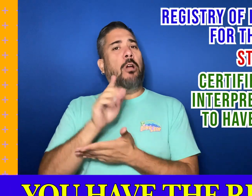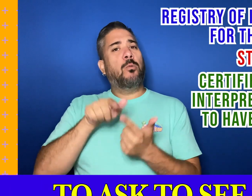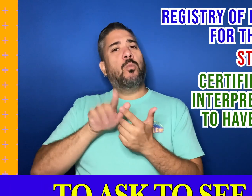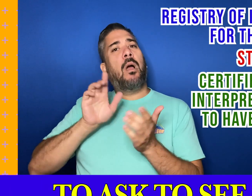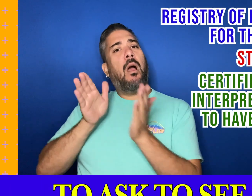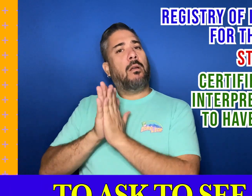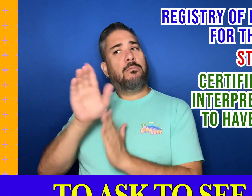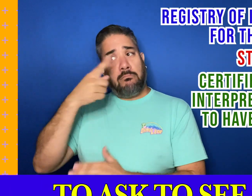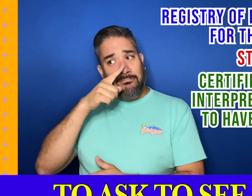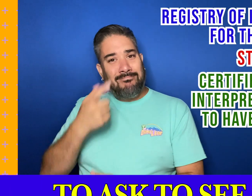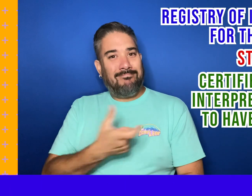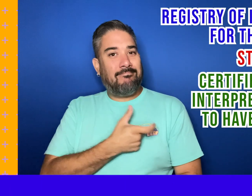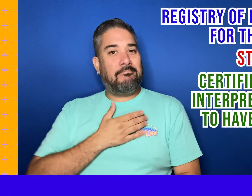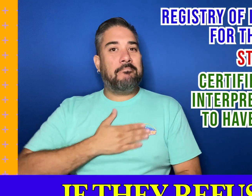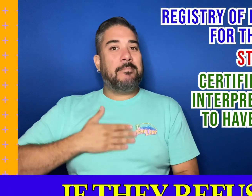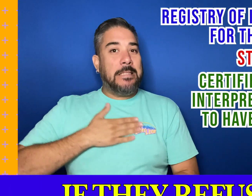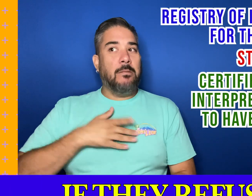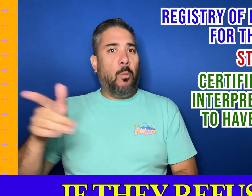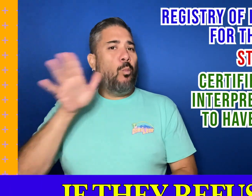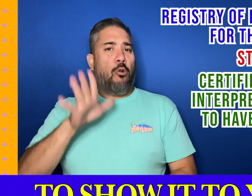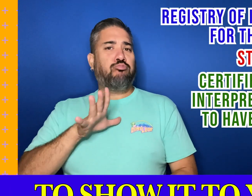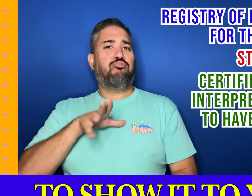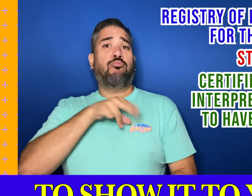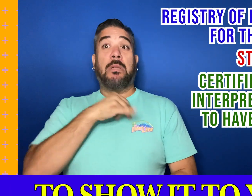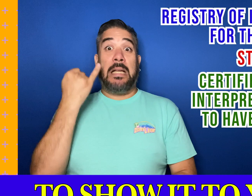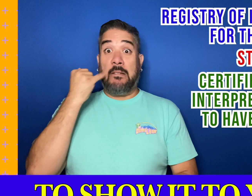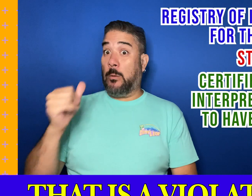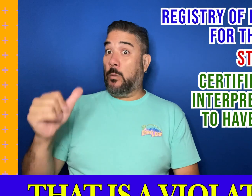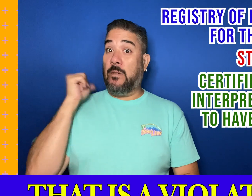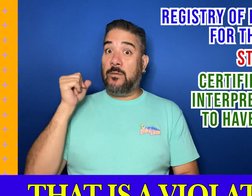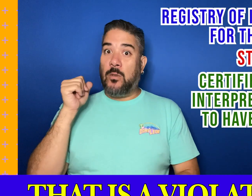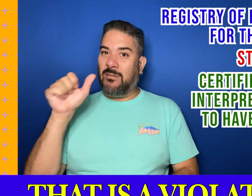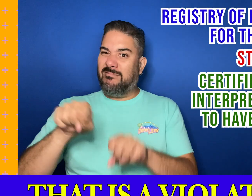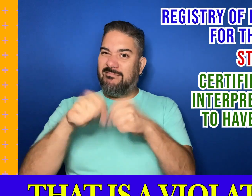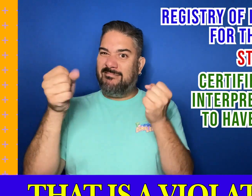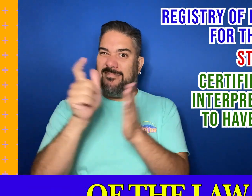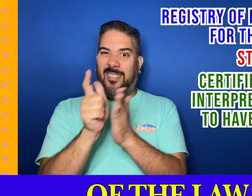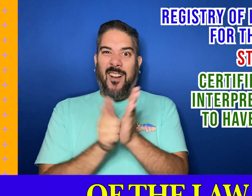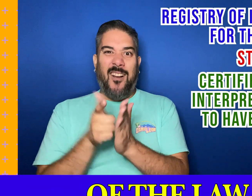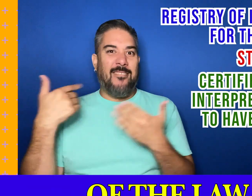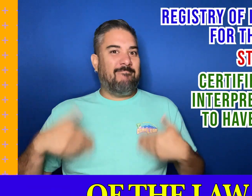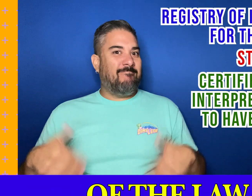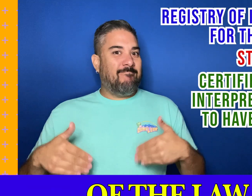right to ask to see it. If they refuse to show it to you, that is a violation of the law.